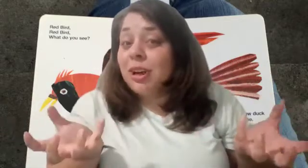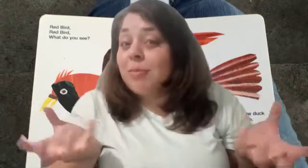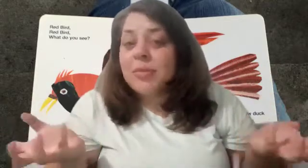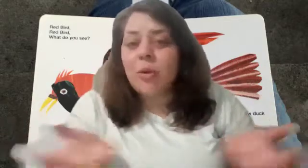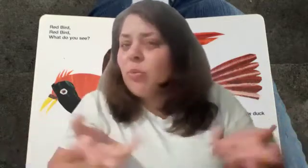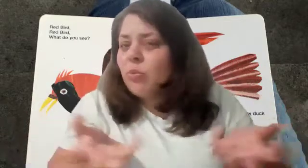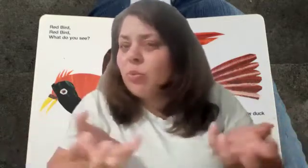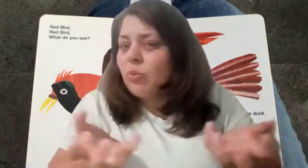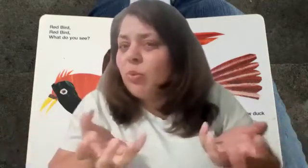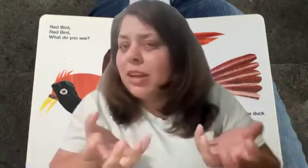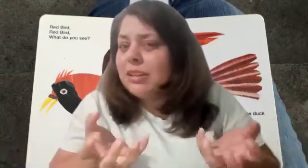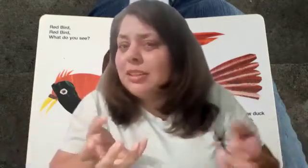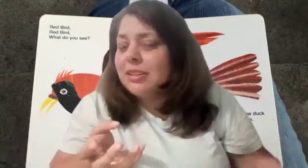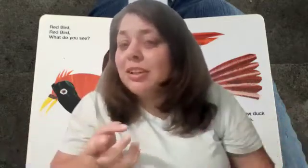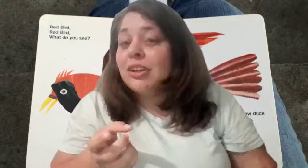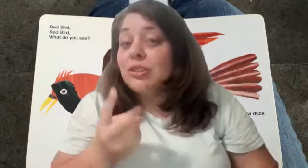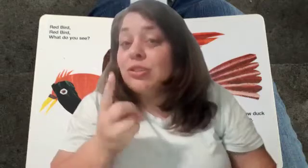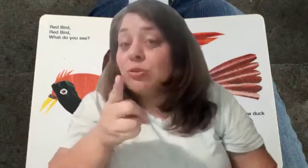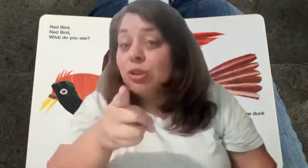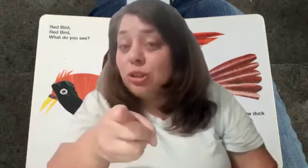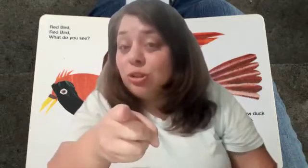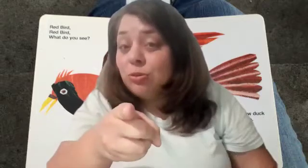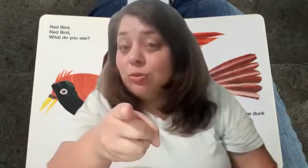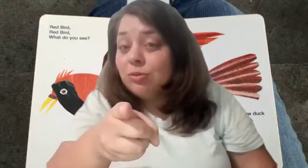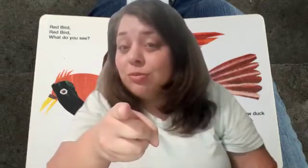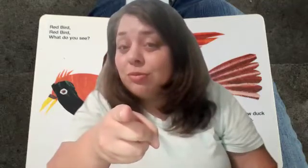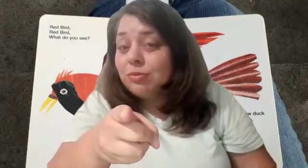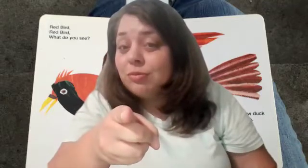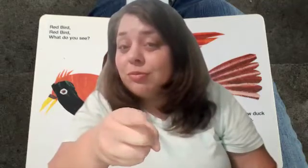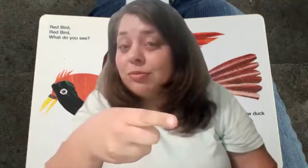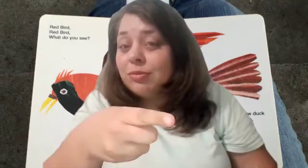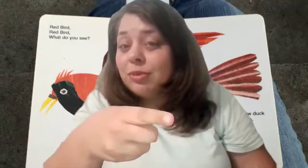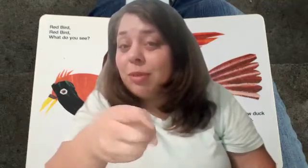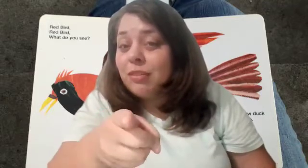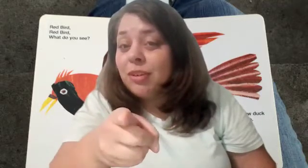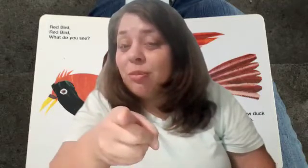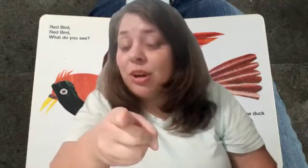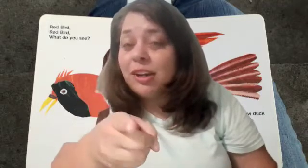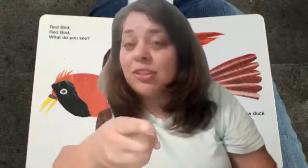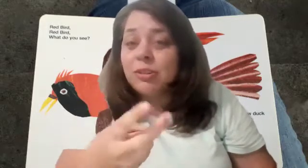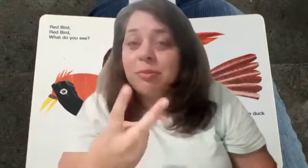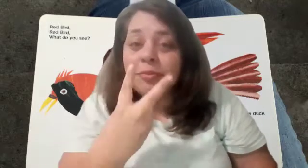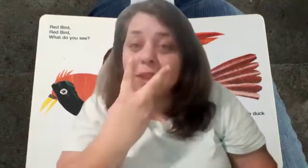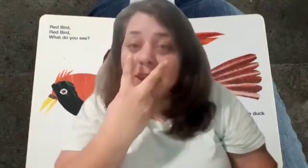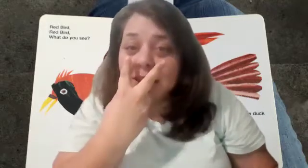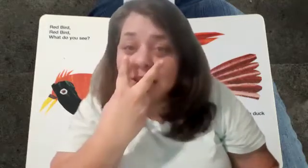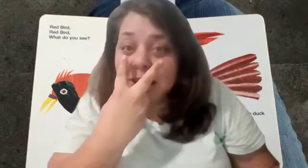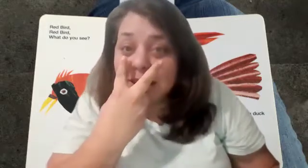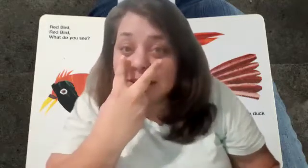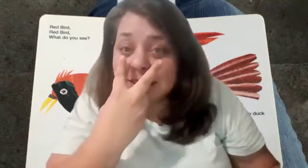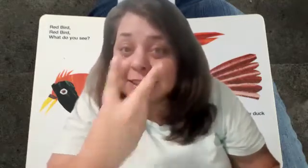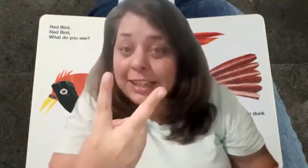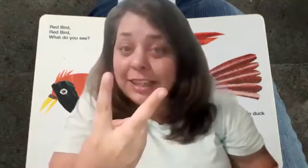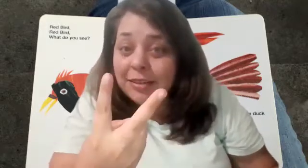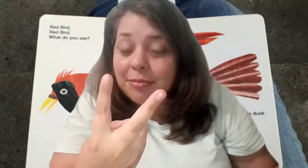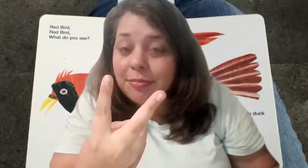Claws turned up. What do you, got my finger pointed at you,